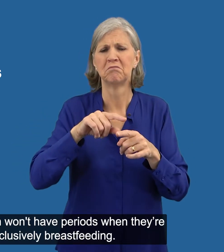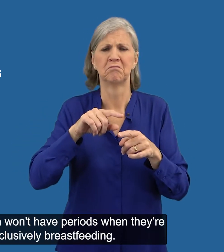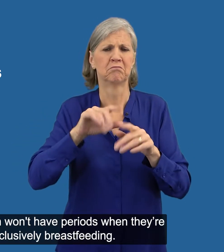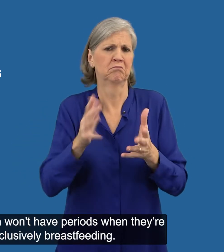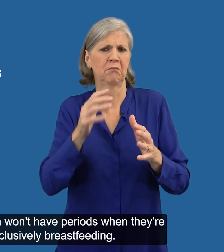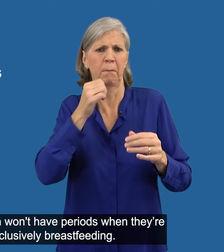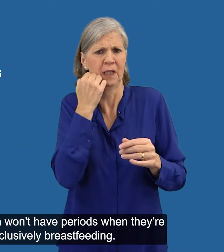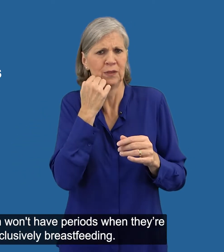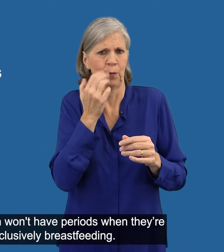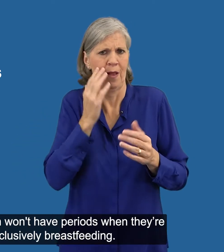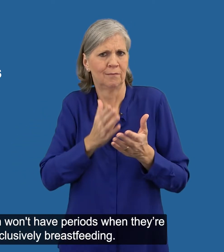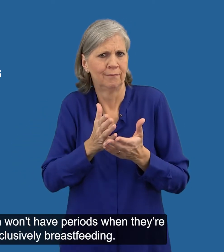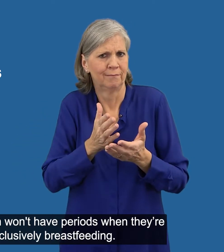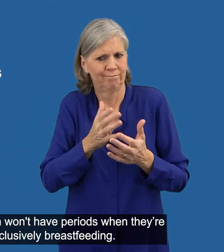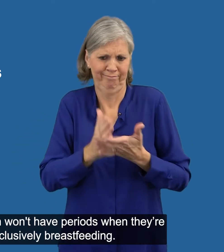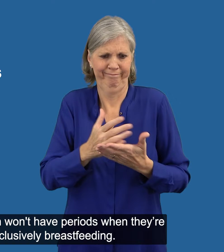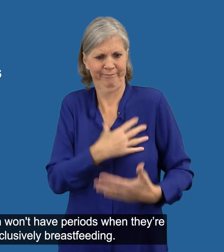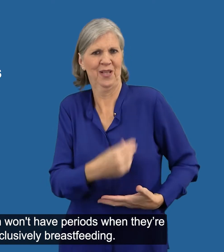Most women won't have periods when they're exclusively